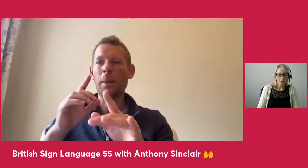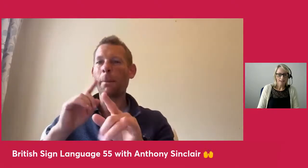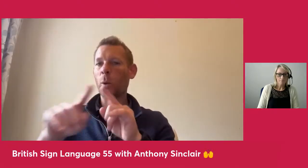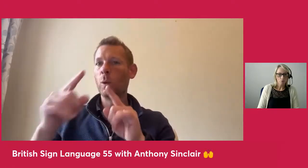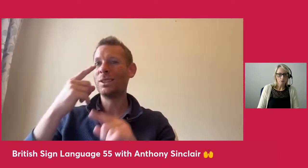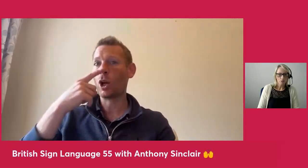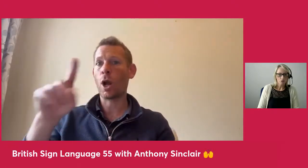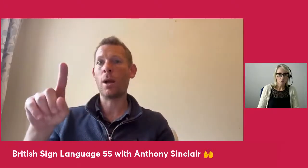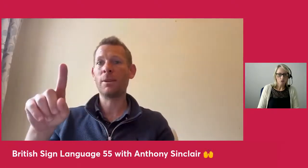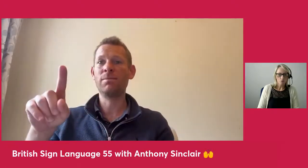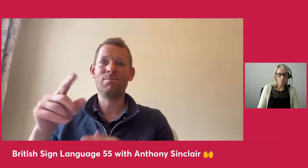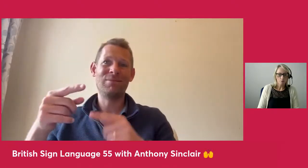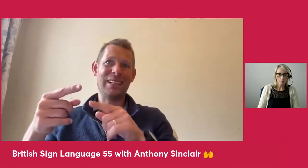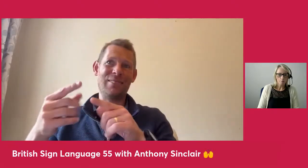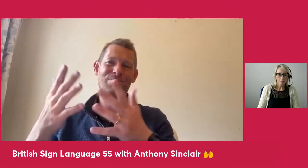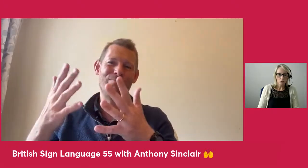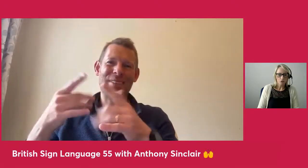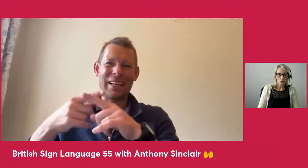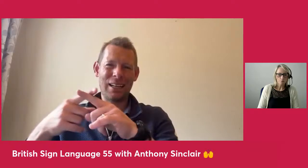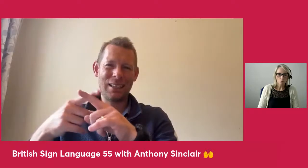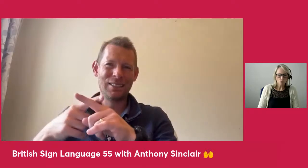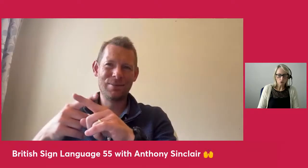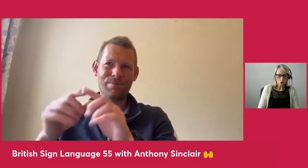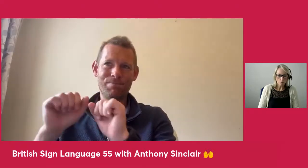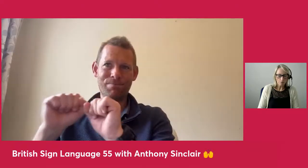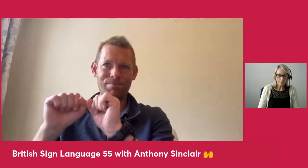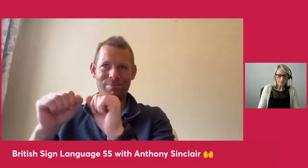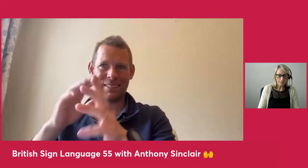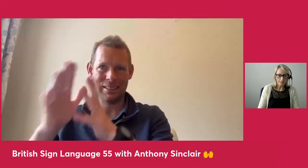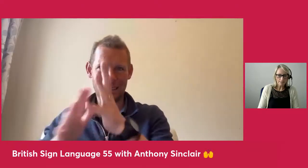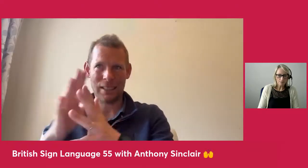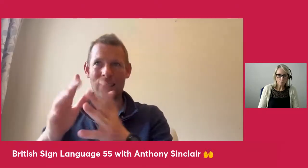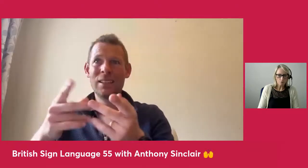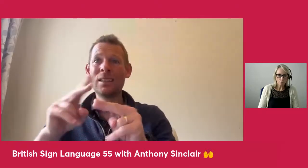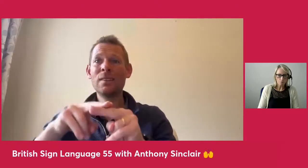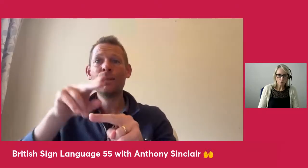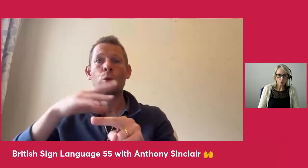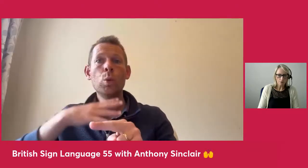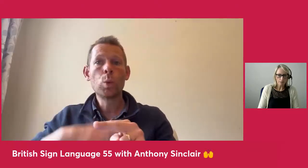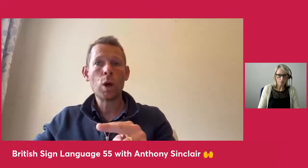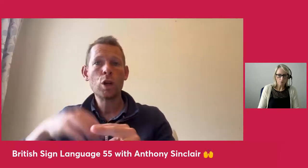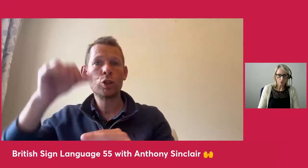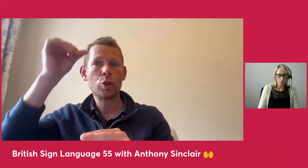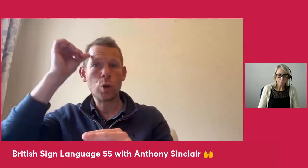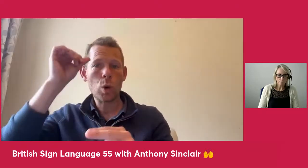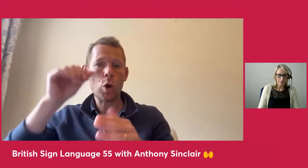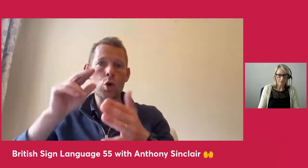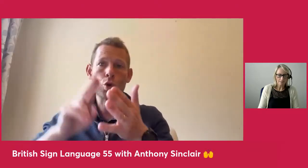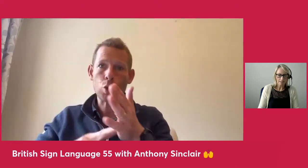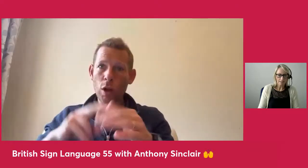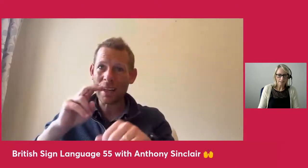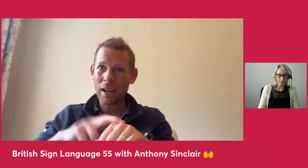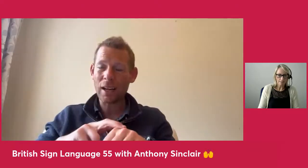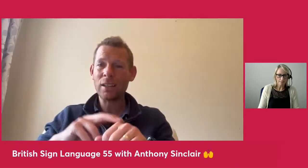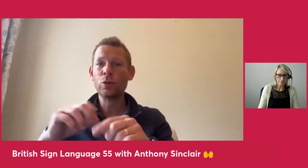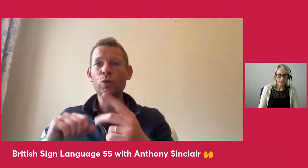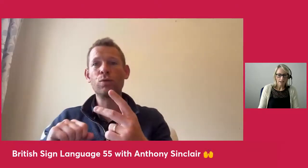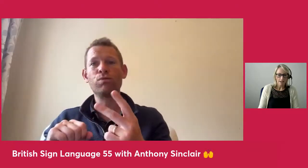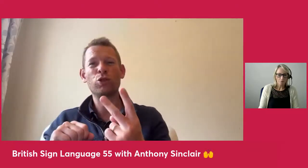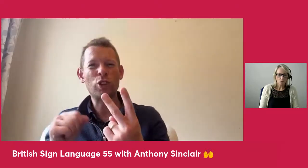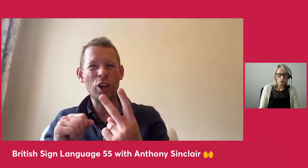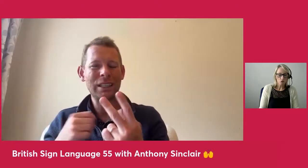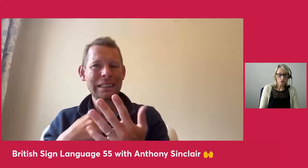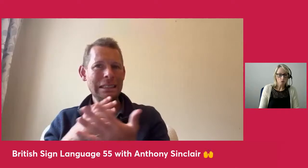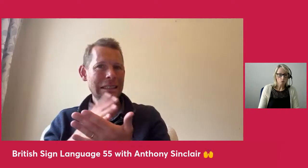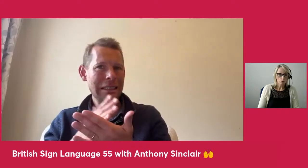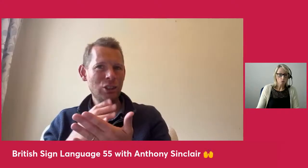So again, I'm going to probably use the most common signs for the majority of you if you're based in England.